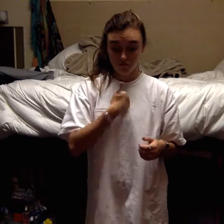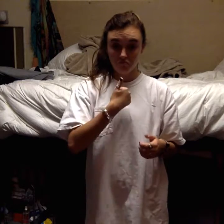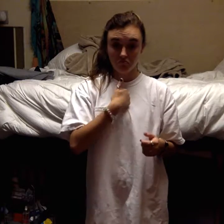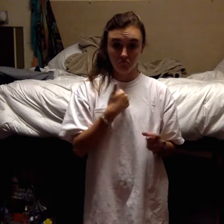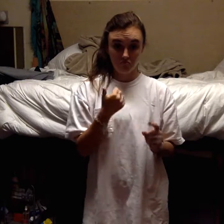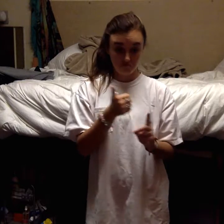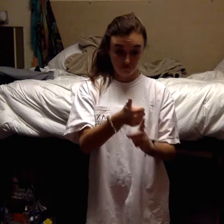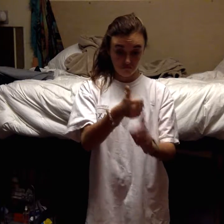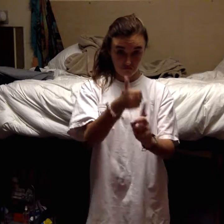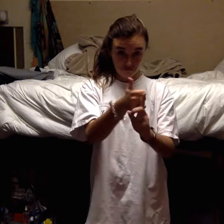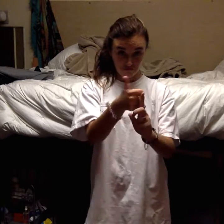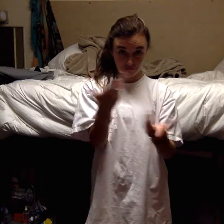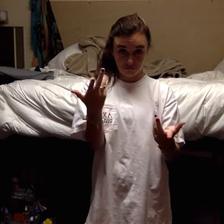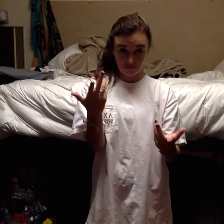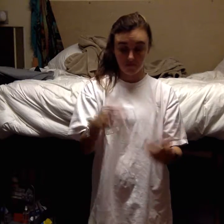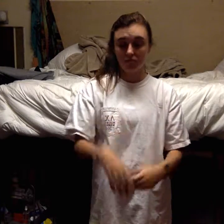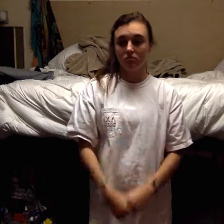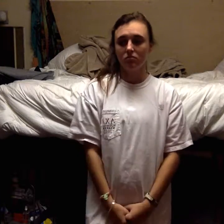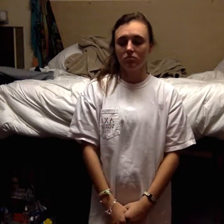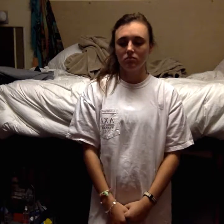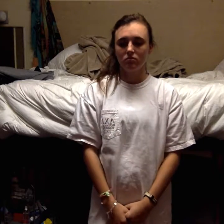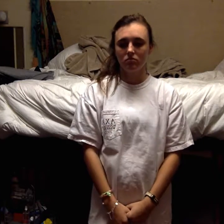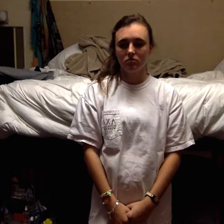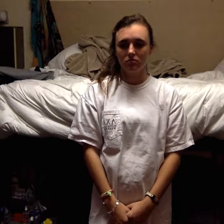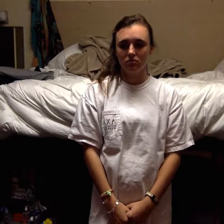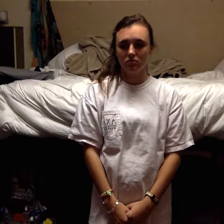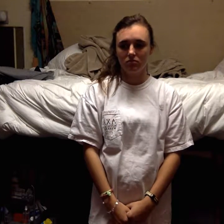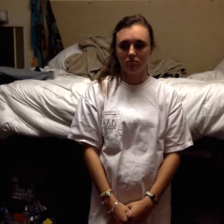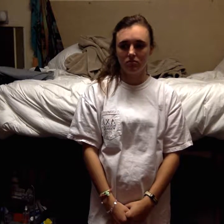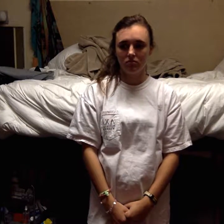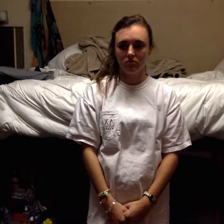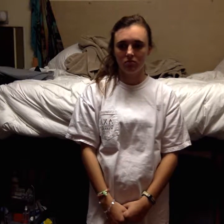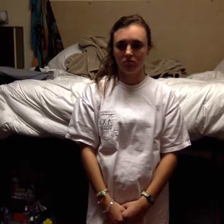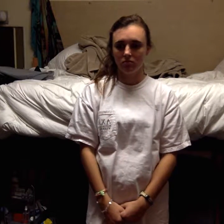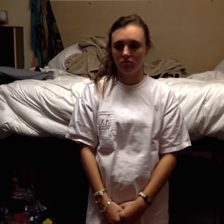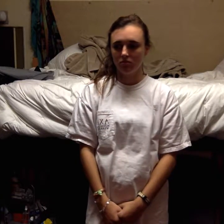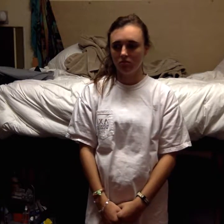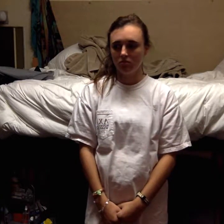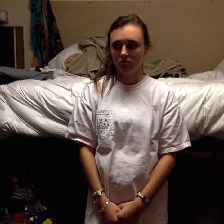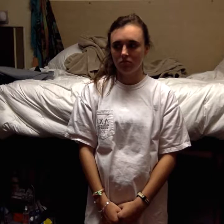Yes? Is everyone willing to do one of these for me at home tonight and bring it in tomorrow?